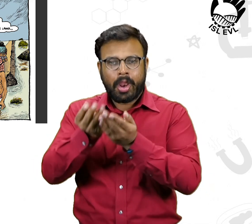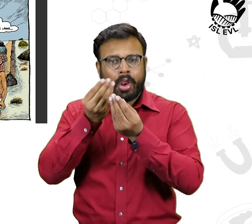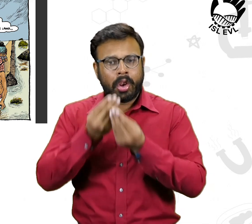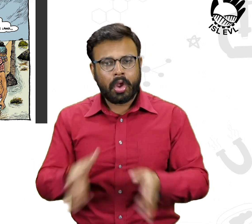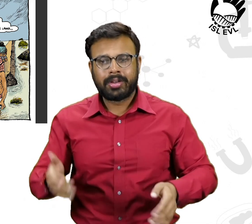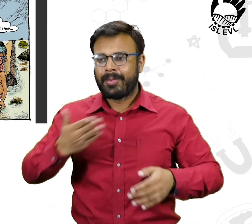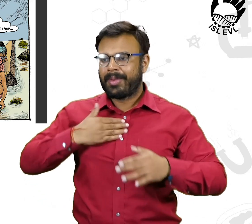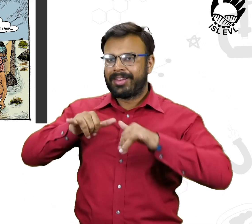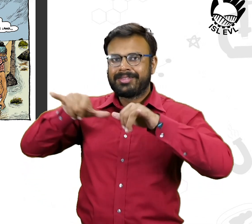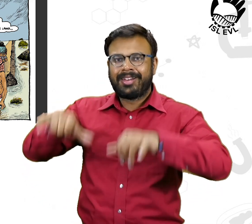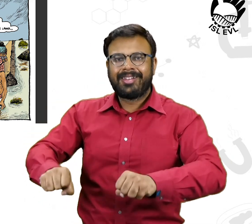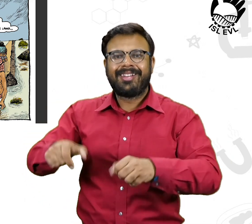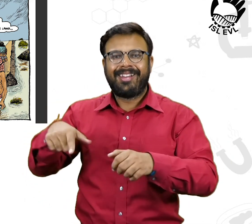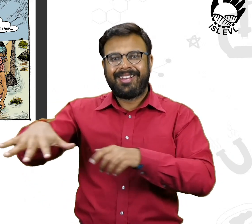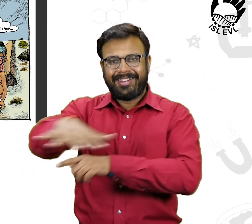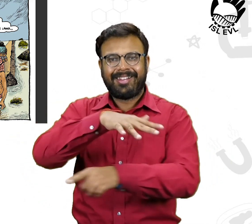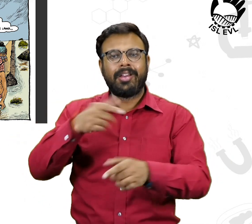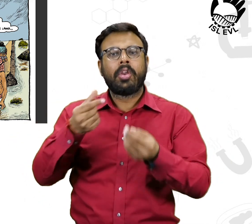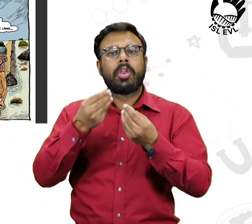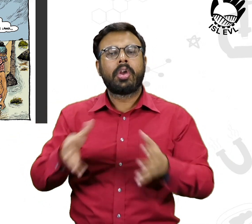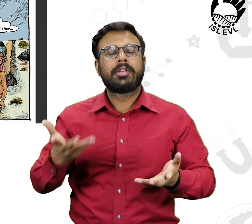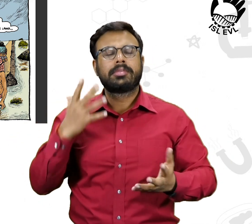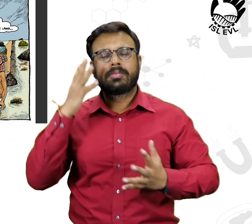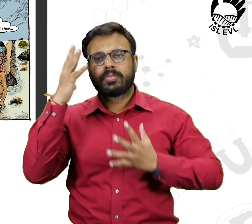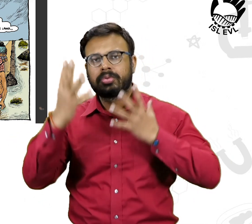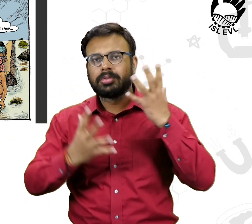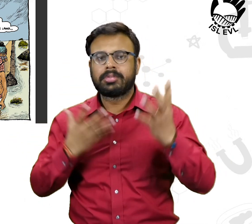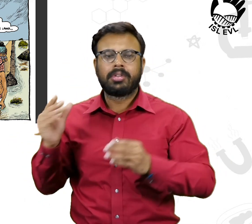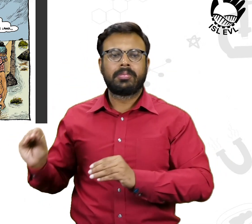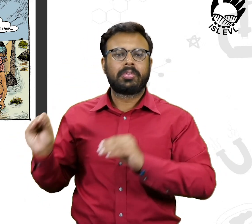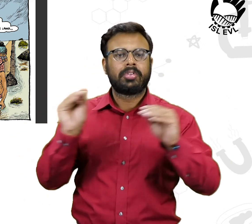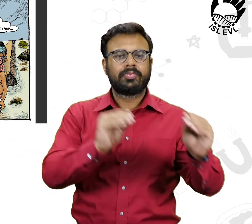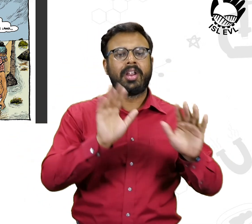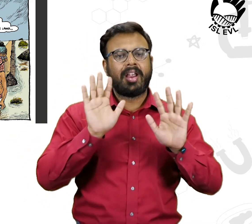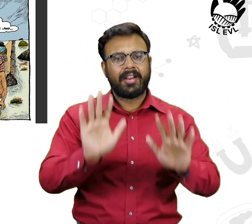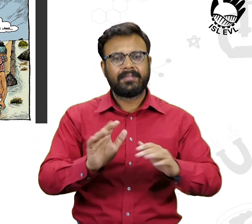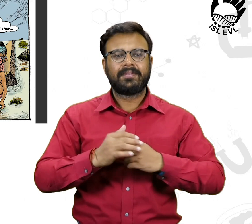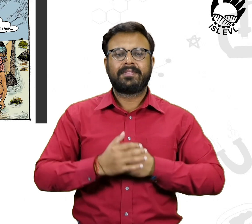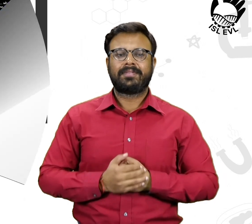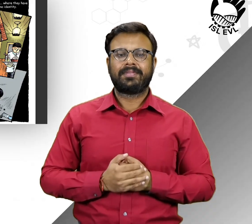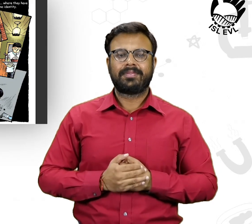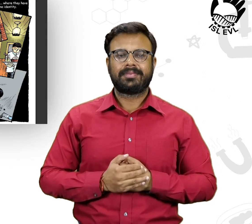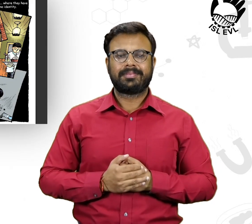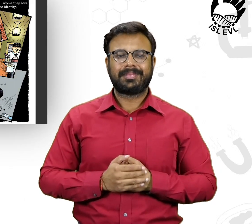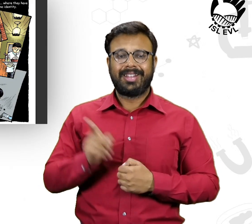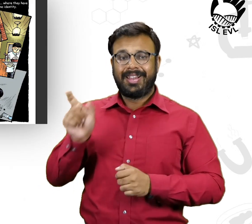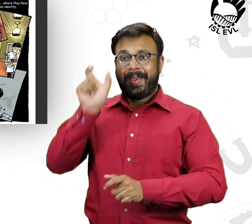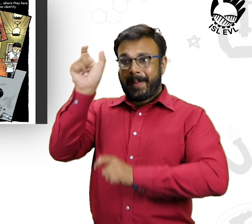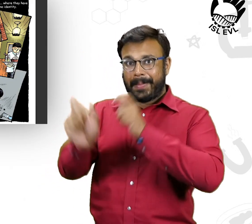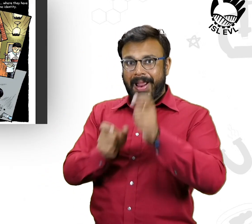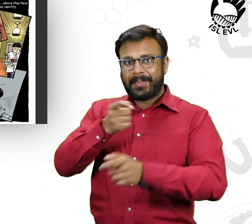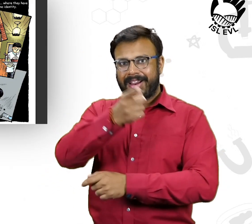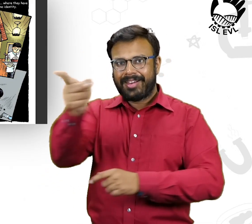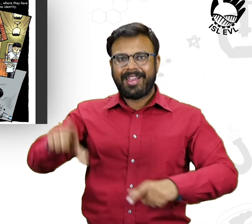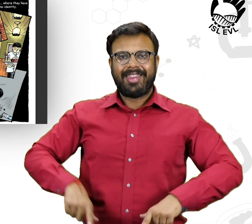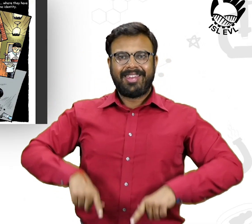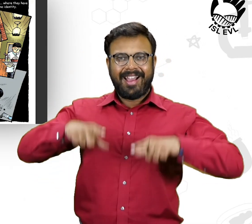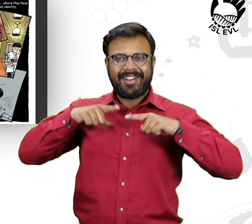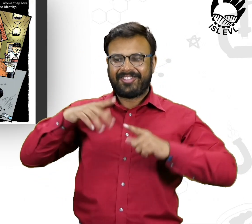The land area is reducing day by day due to deforestation. Fishing families have lost their boats and